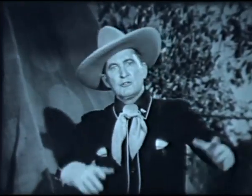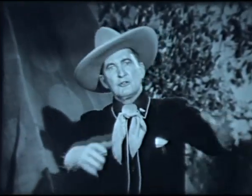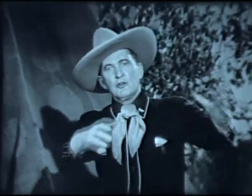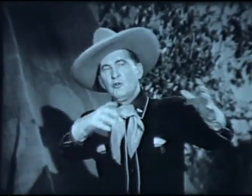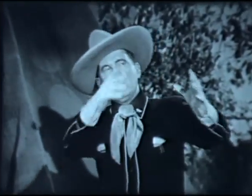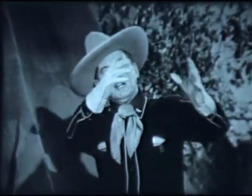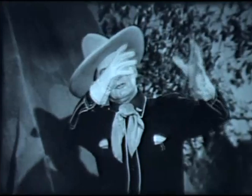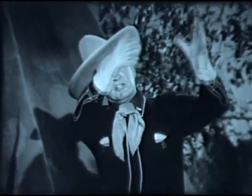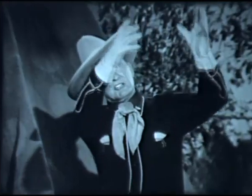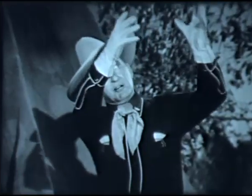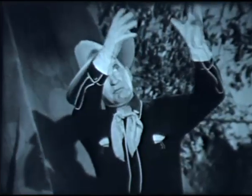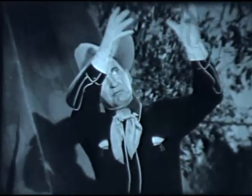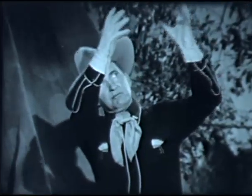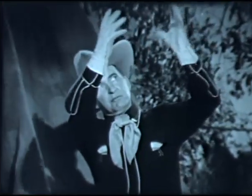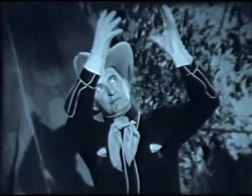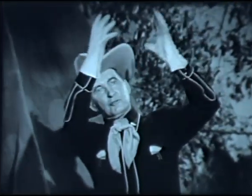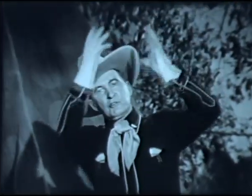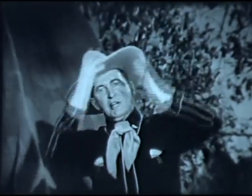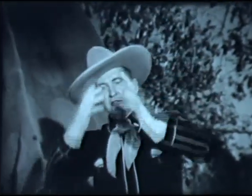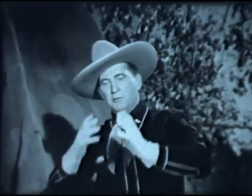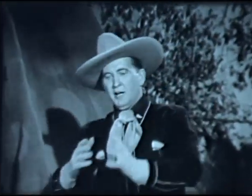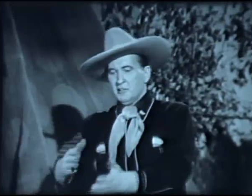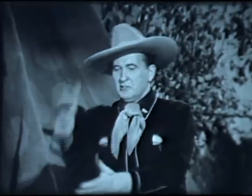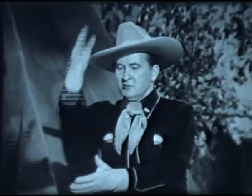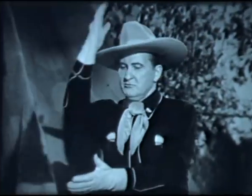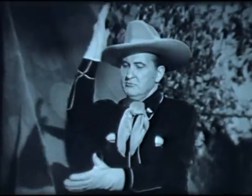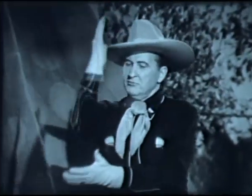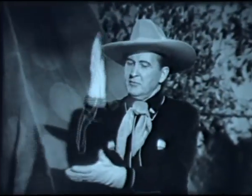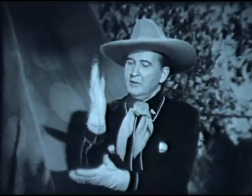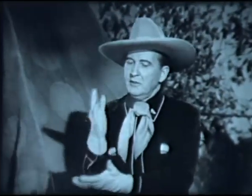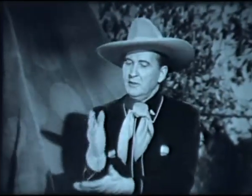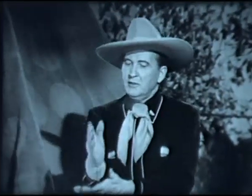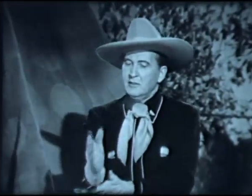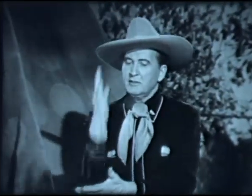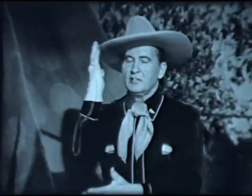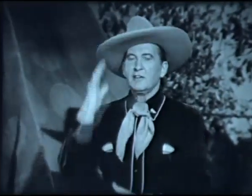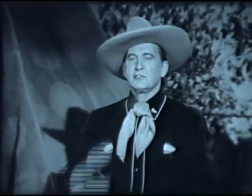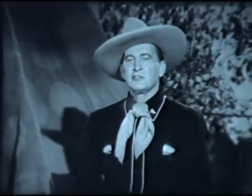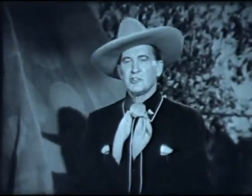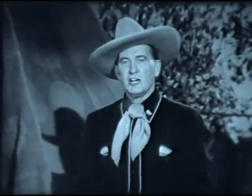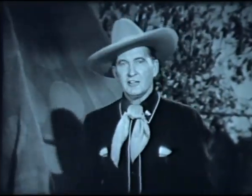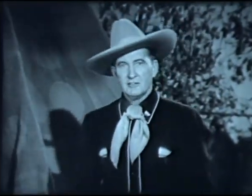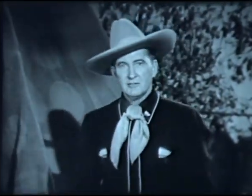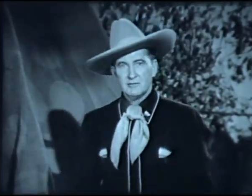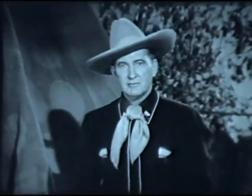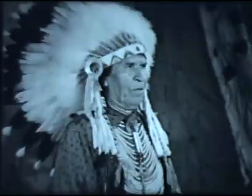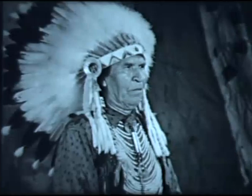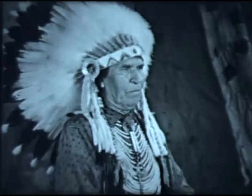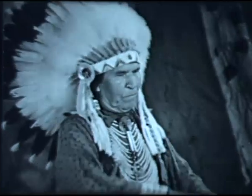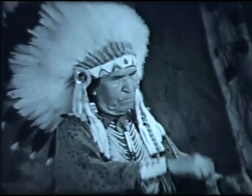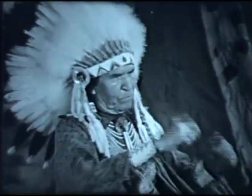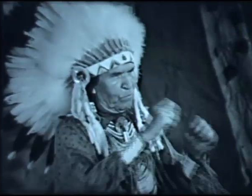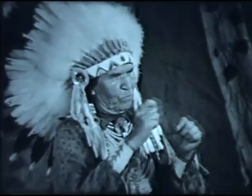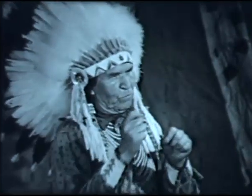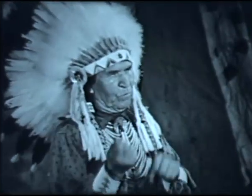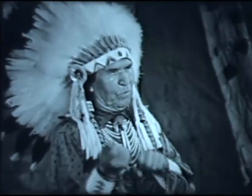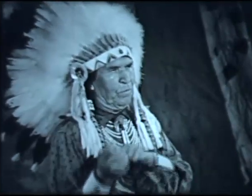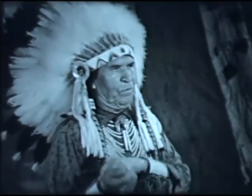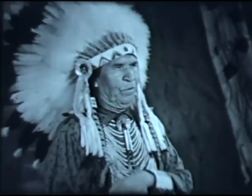So the old man reached up, took down the box, and gave it to the child. The baby opened